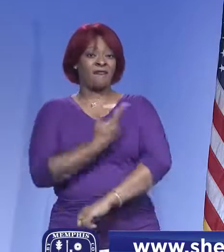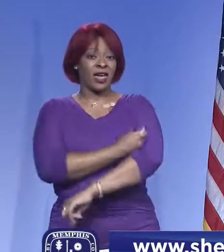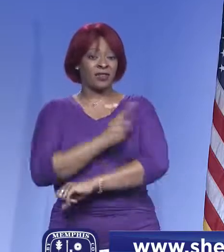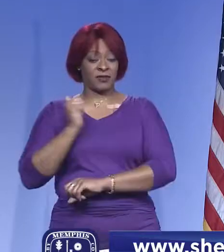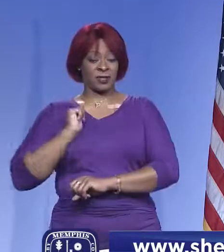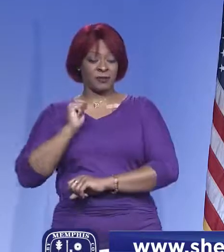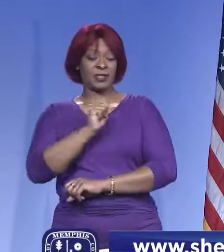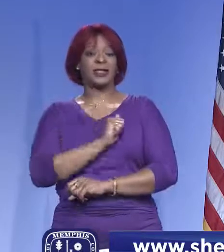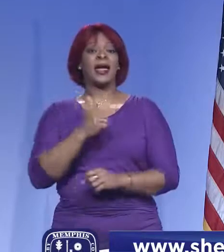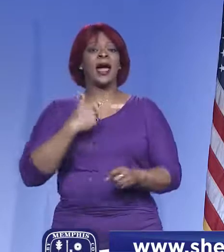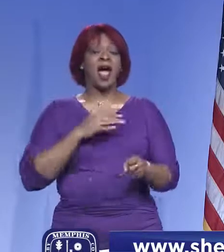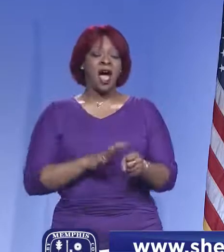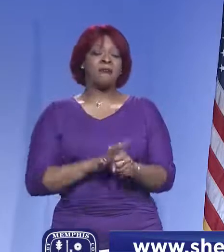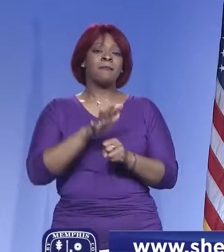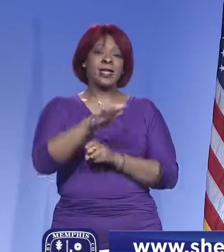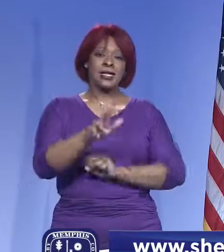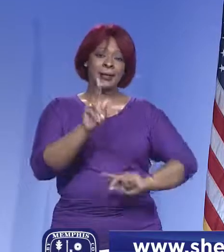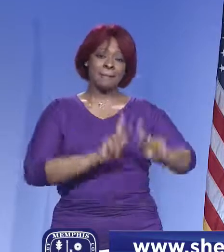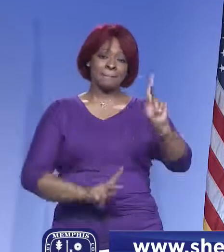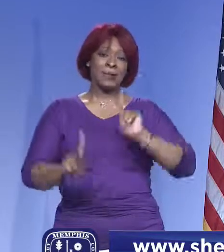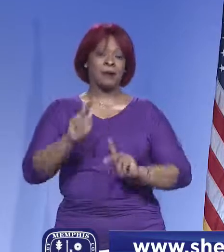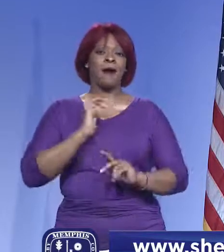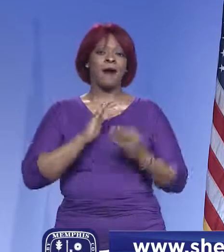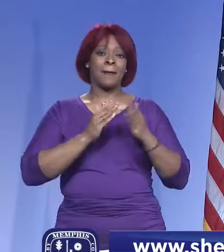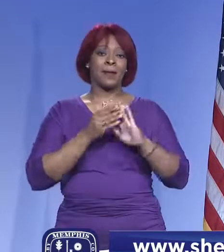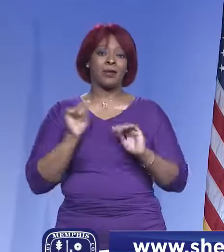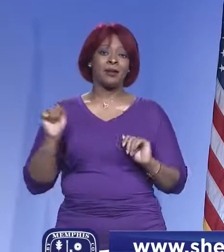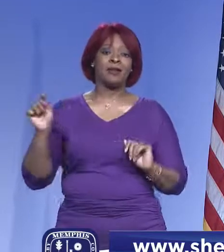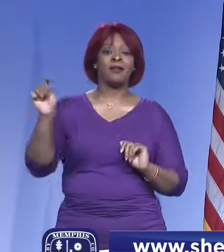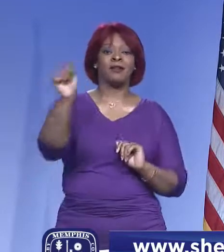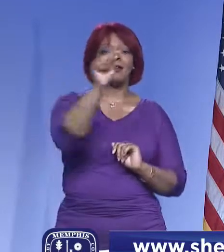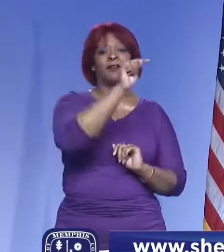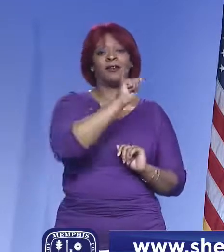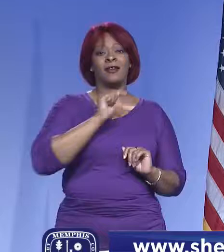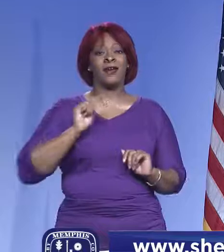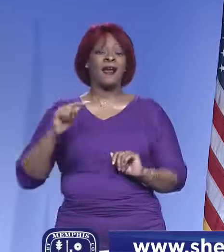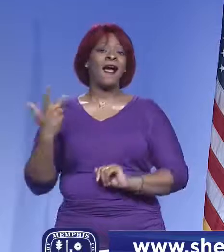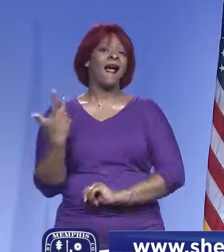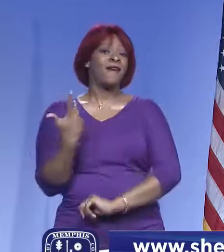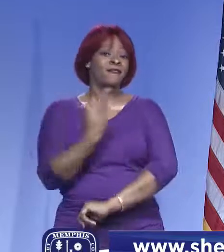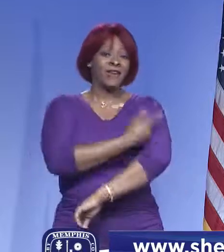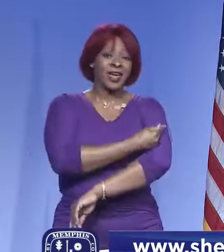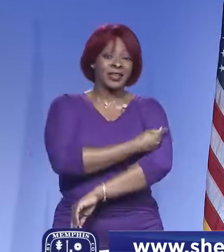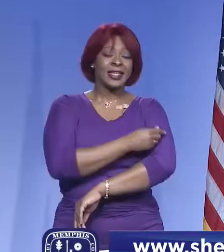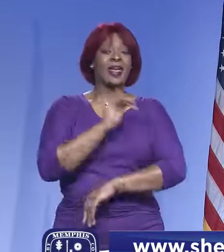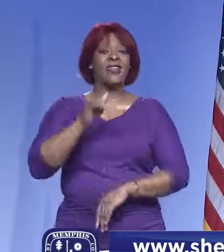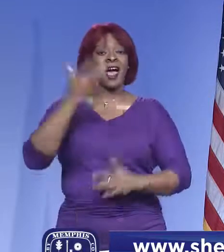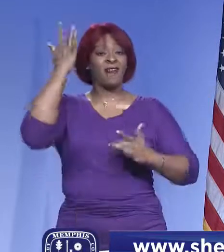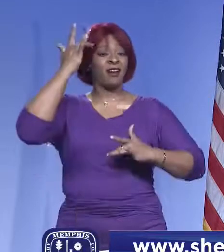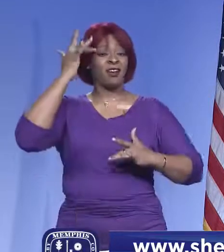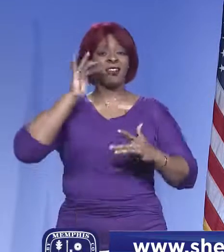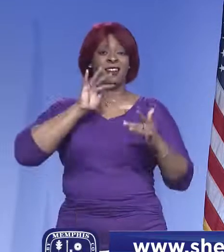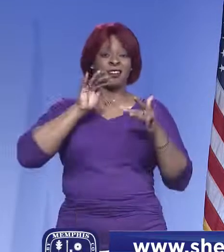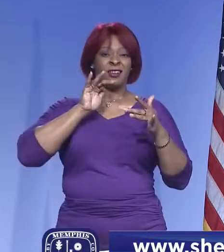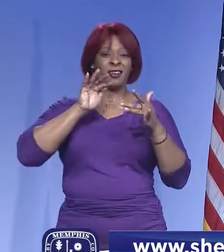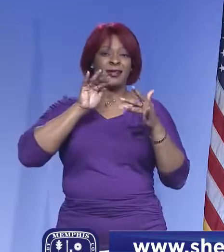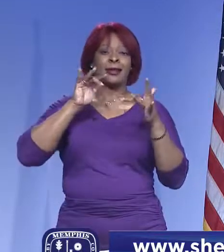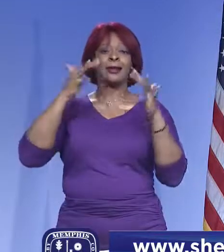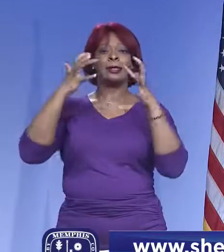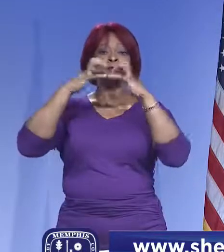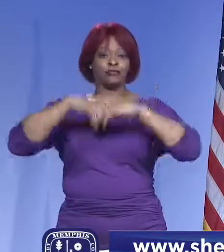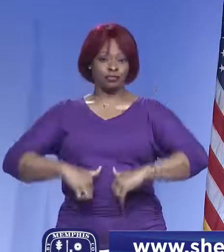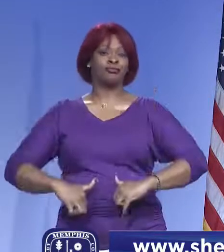themselves, but to have enough people in the community vaccinated that the virus crashes, and we call that herd